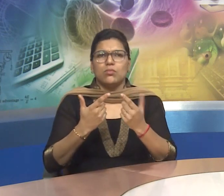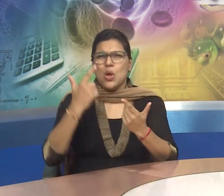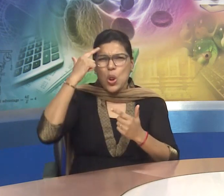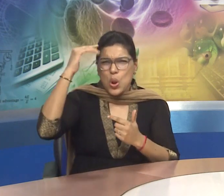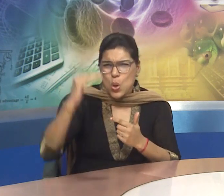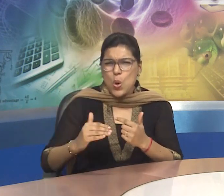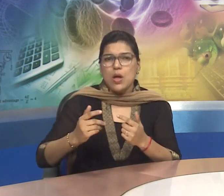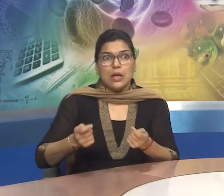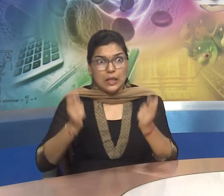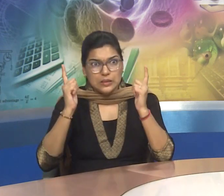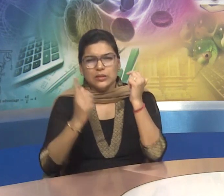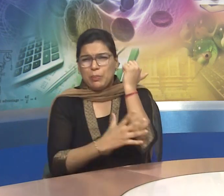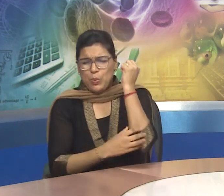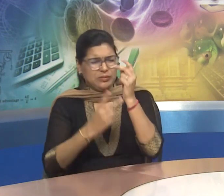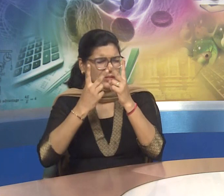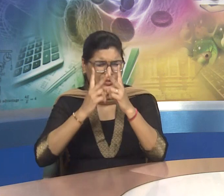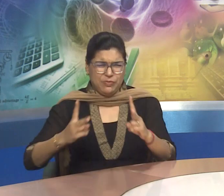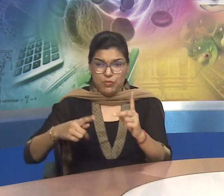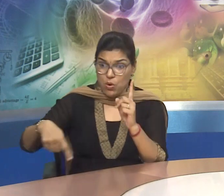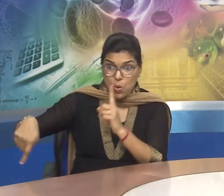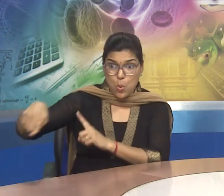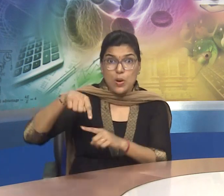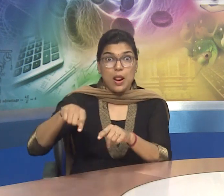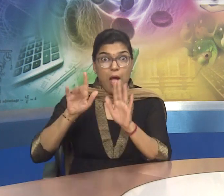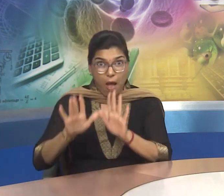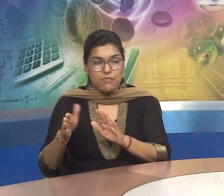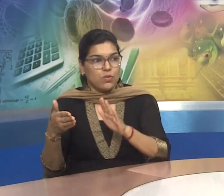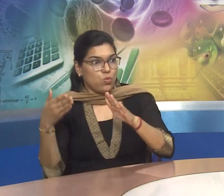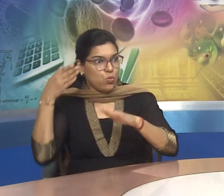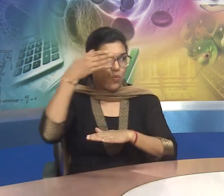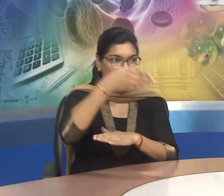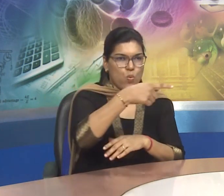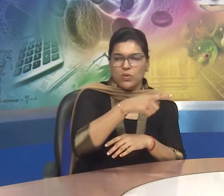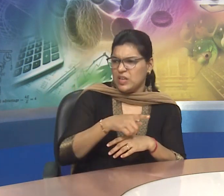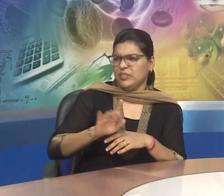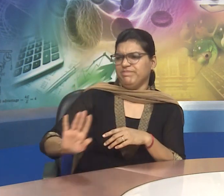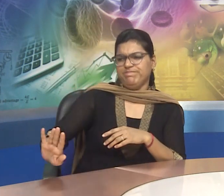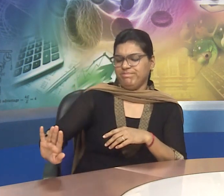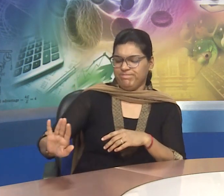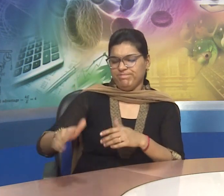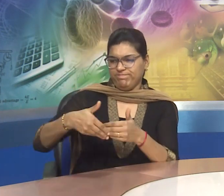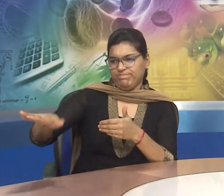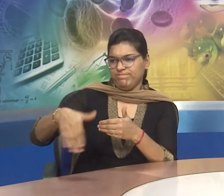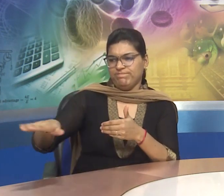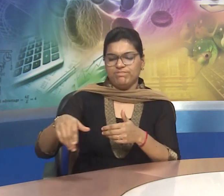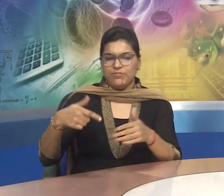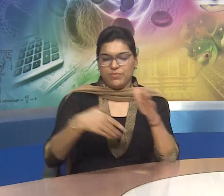right to equality. So, we cannot deny any person entering at a public place,